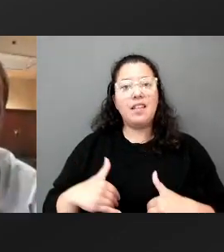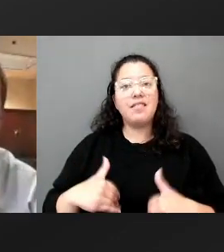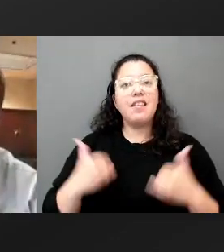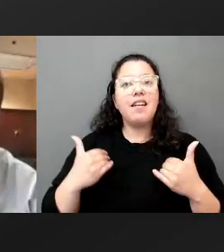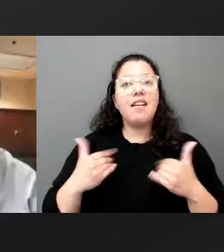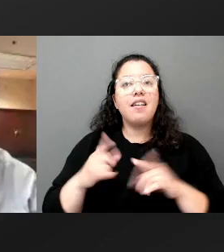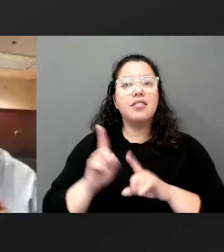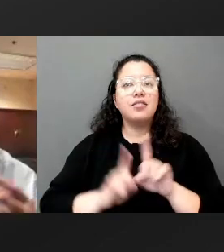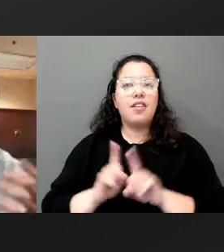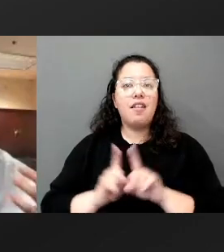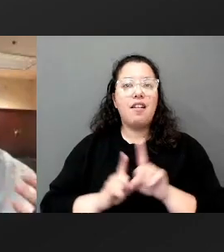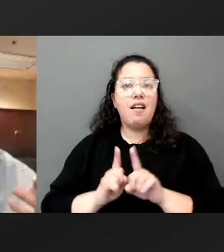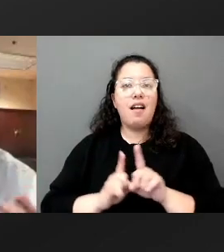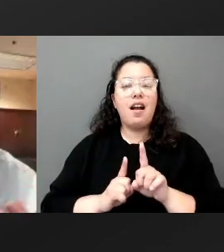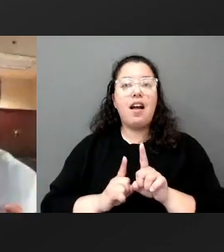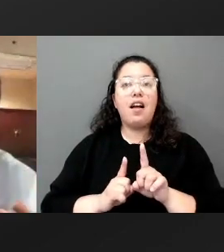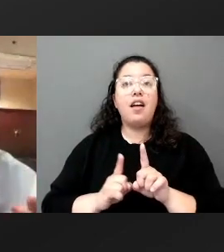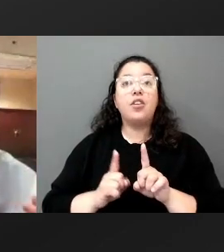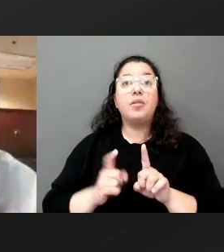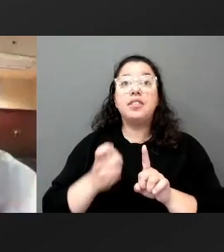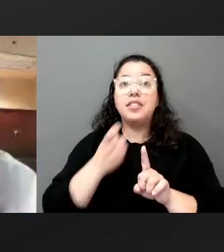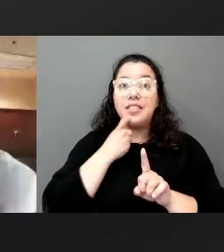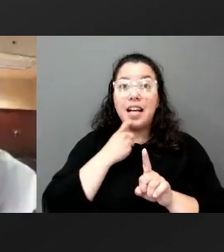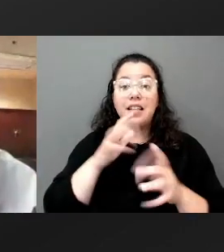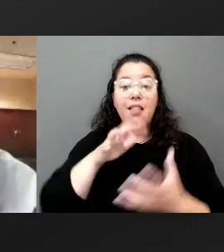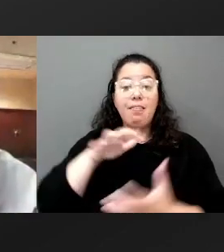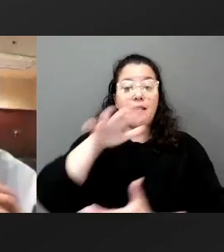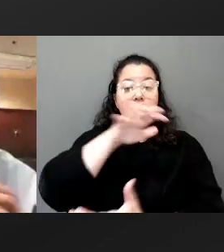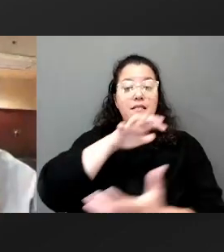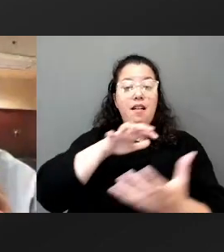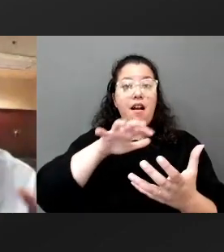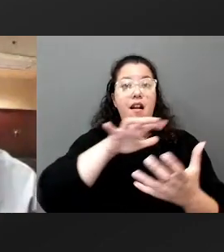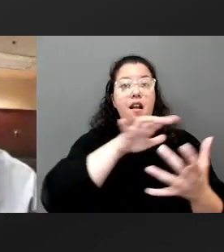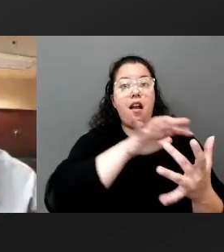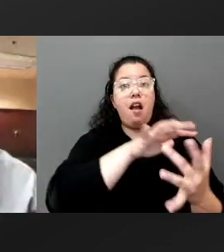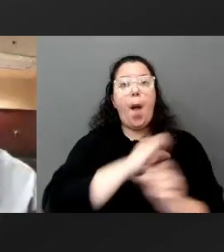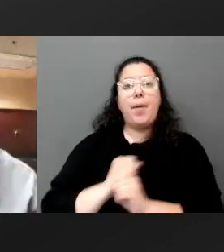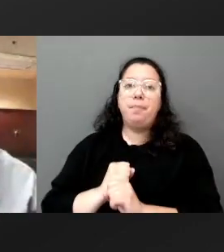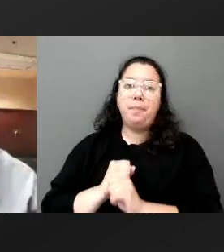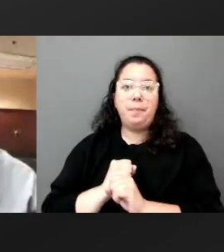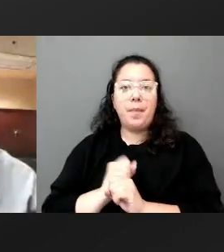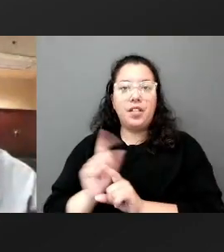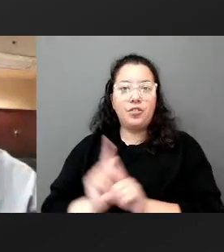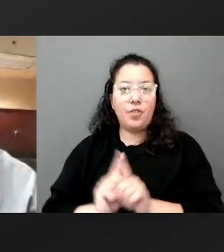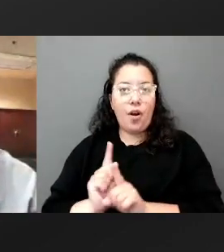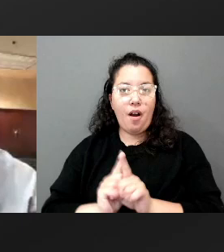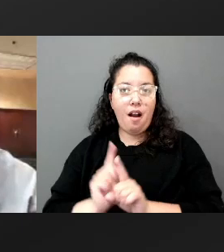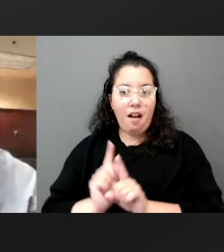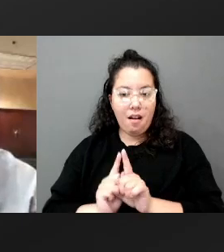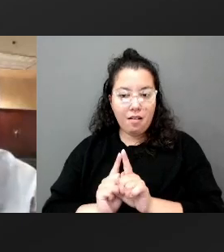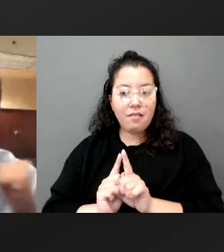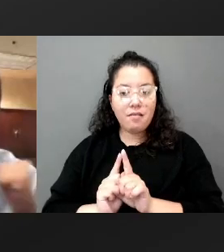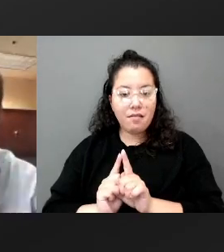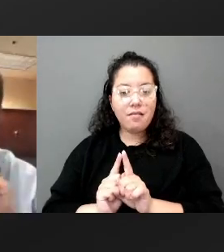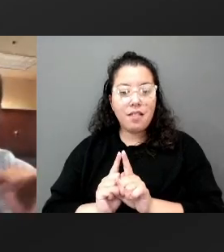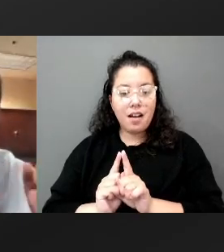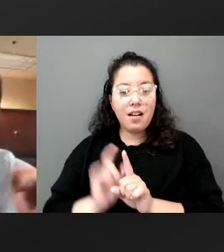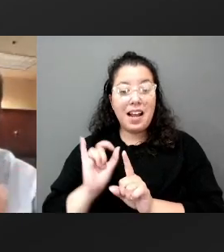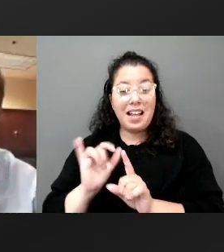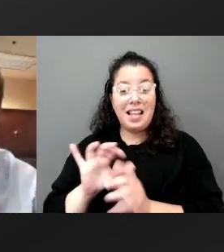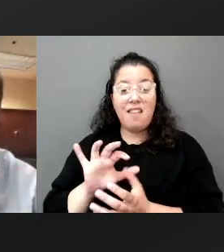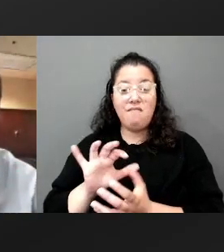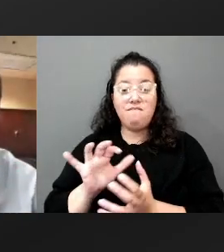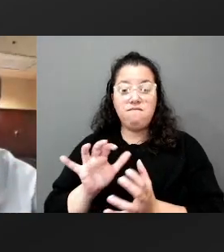just collapsed out of the cloud, and when that happens, there's a little bit of rotation, and that rotation spins